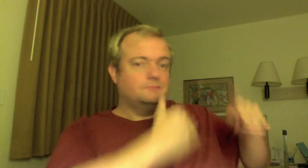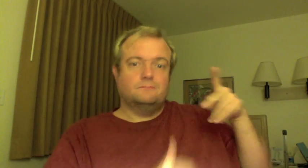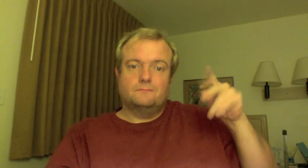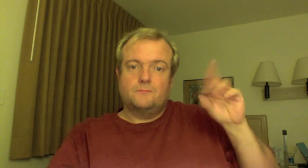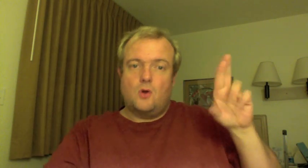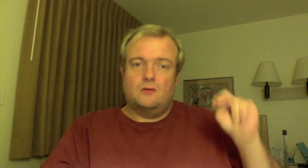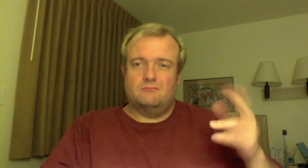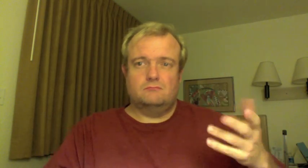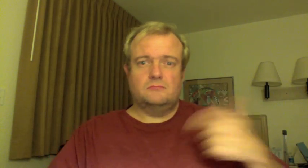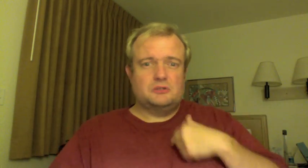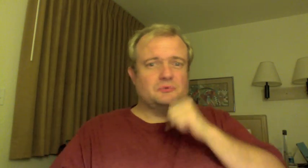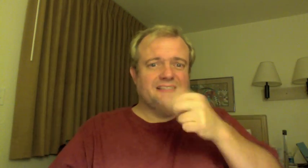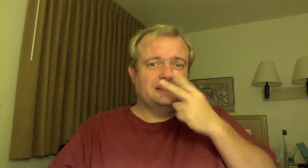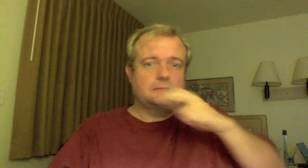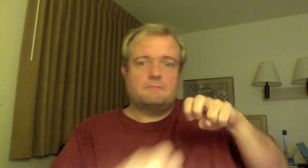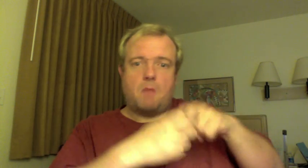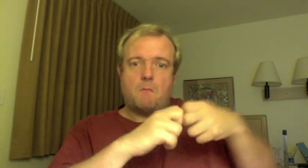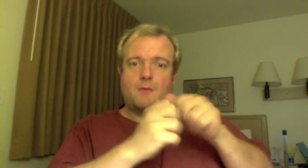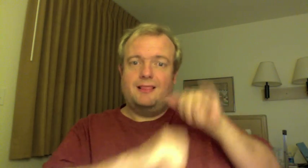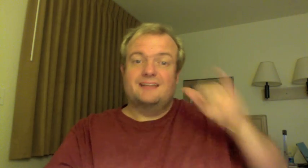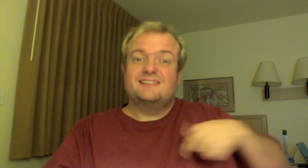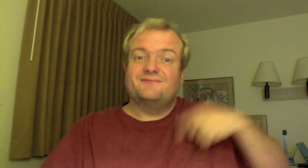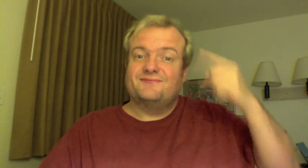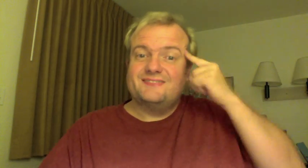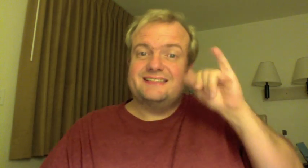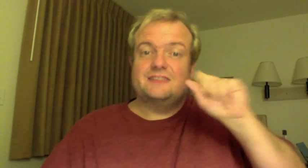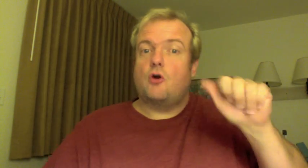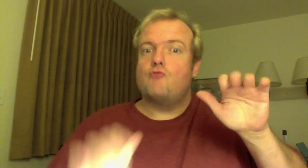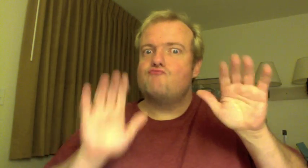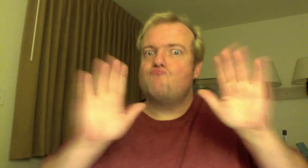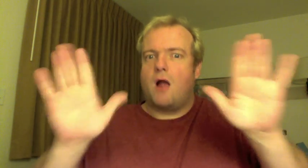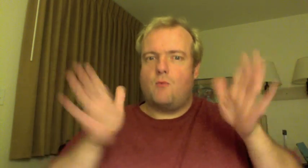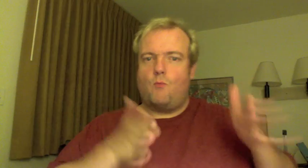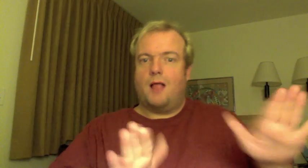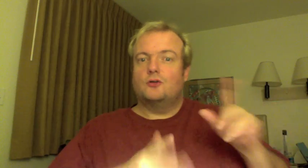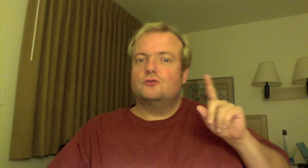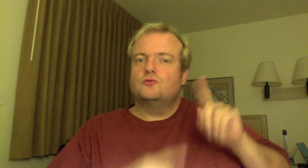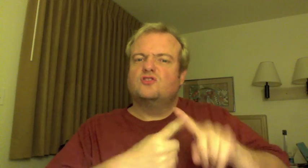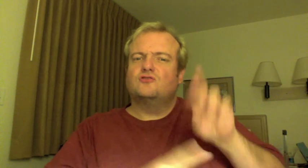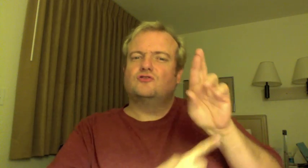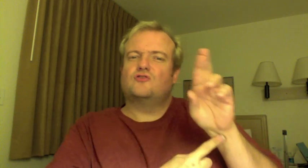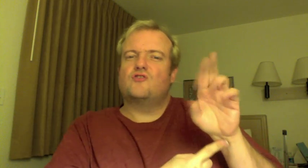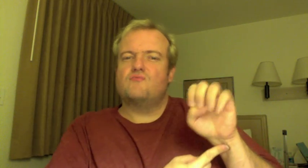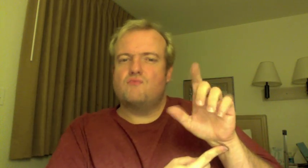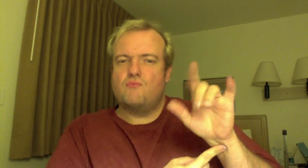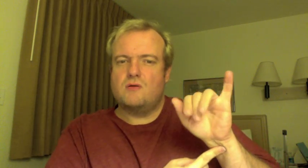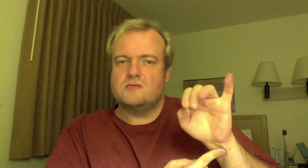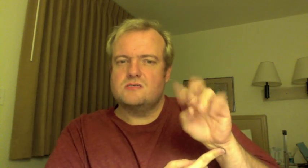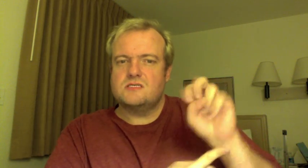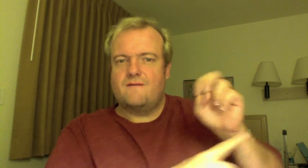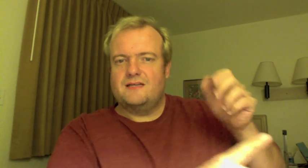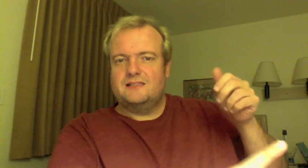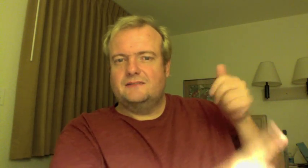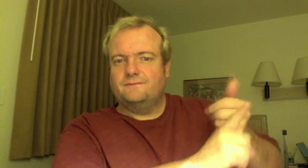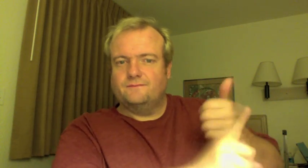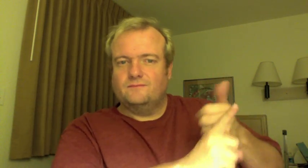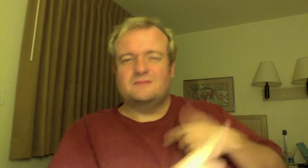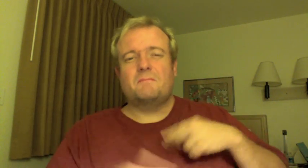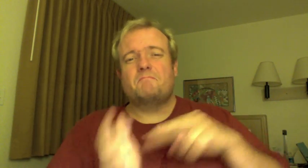Watch the lamp. I hate my life. My granddaughter is going to be a great healer. She knows you have the gypsies. I want to be the gypsy lady. I